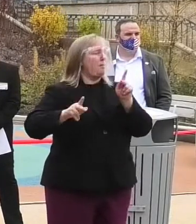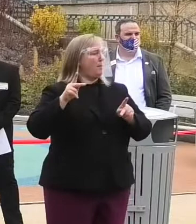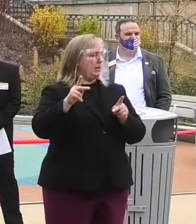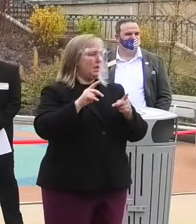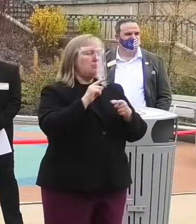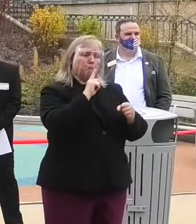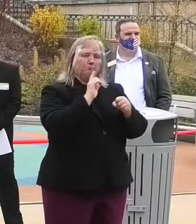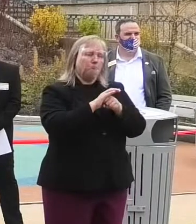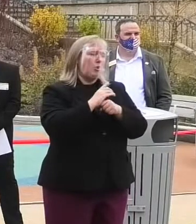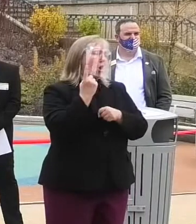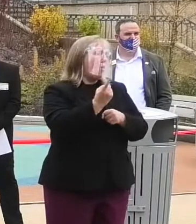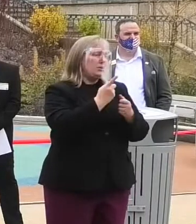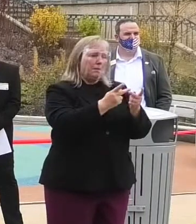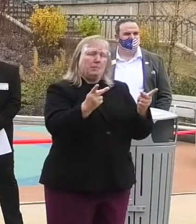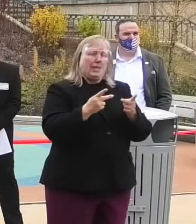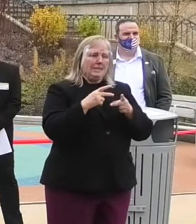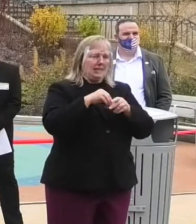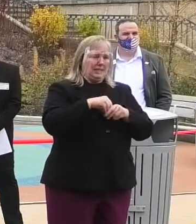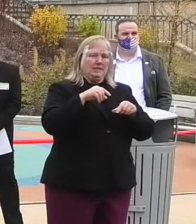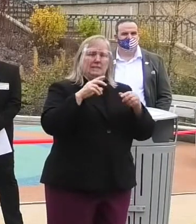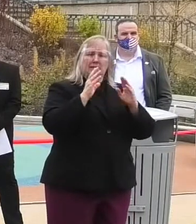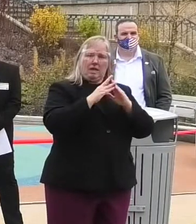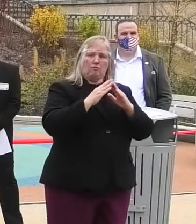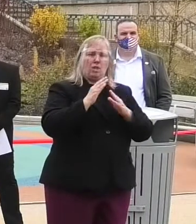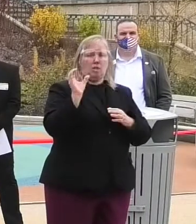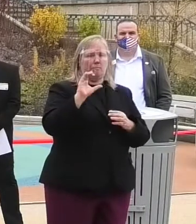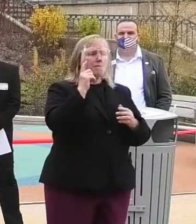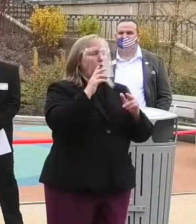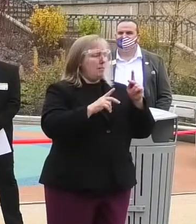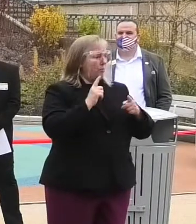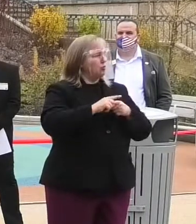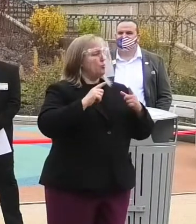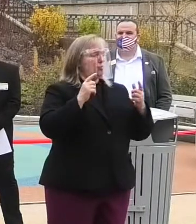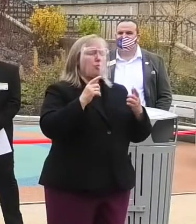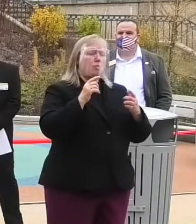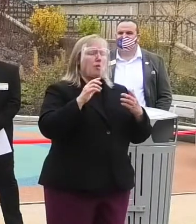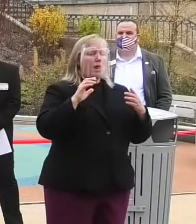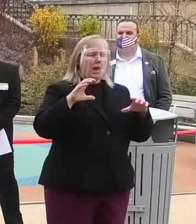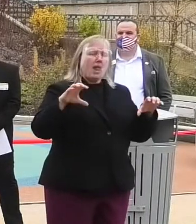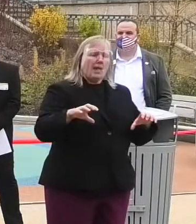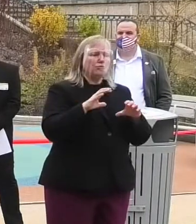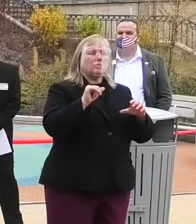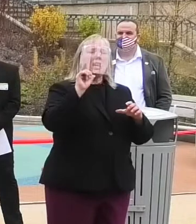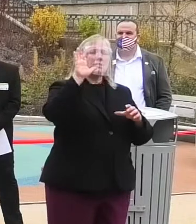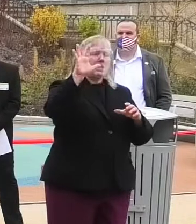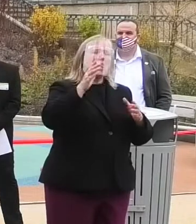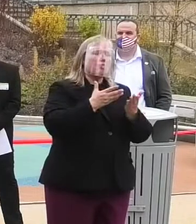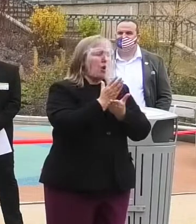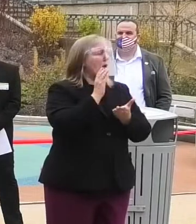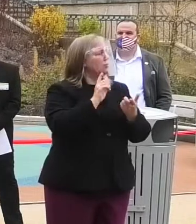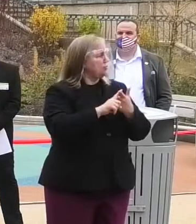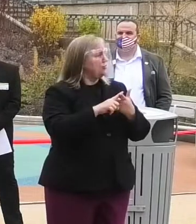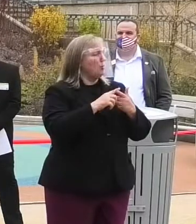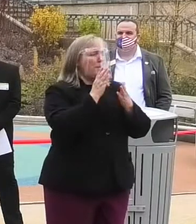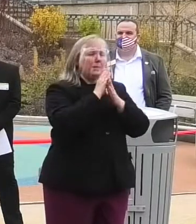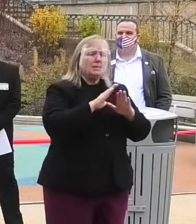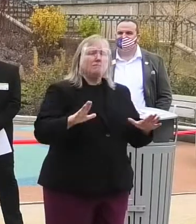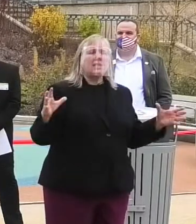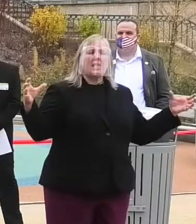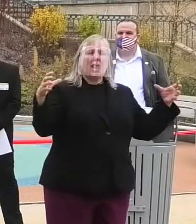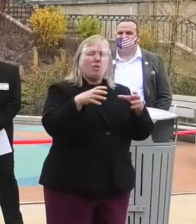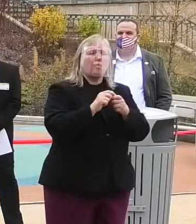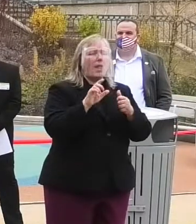there will always be a space in downtown Columbia for people to exercise their rights to peaceably gather and their rights of free